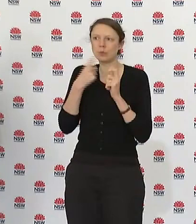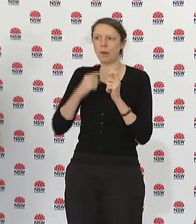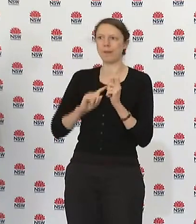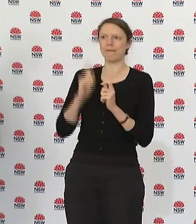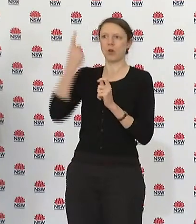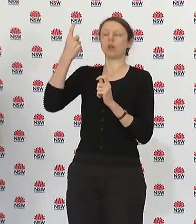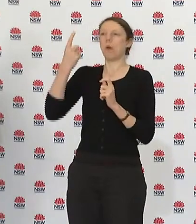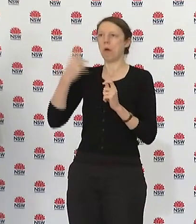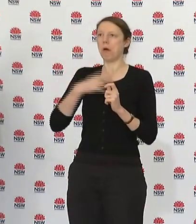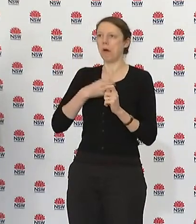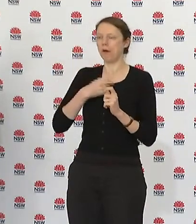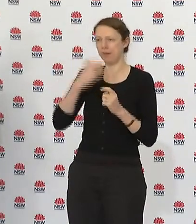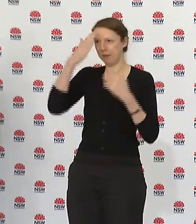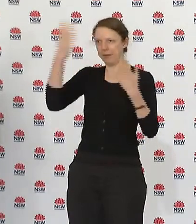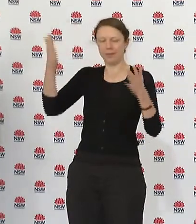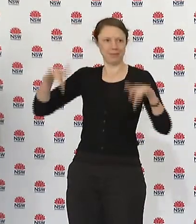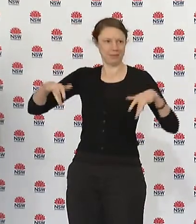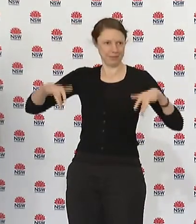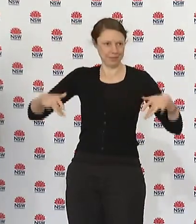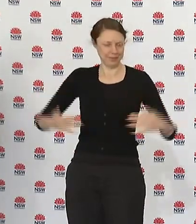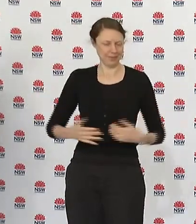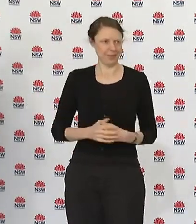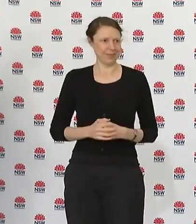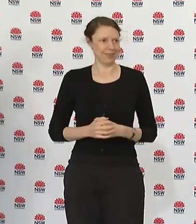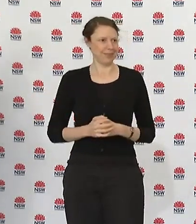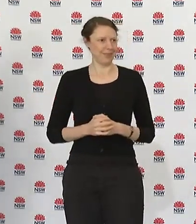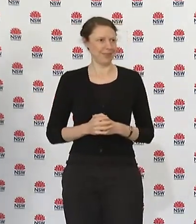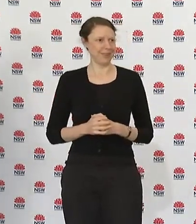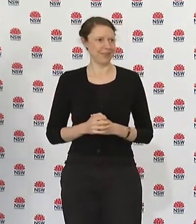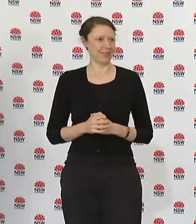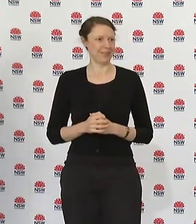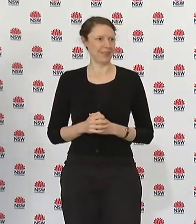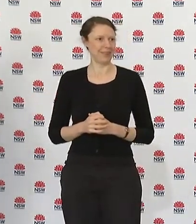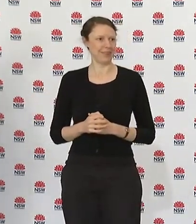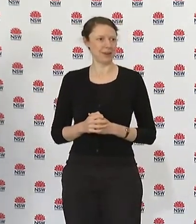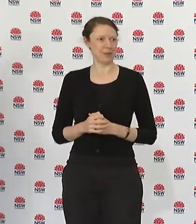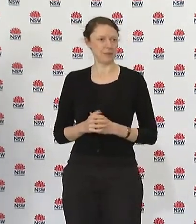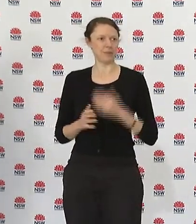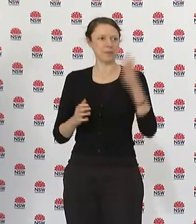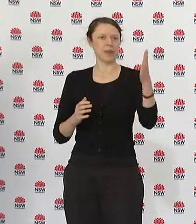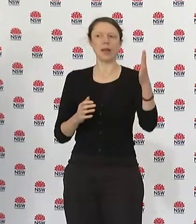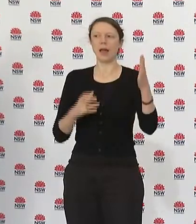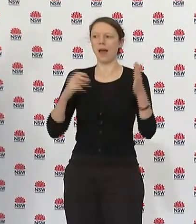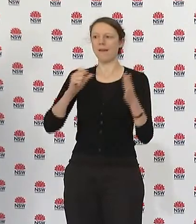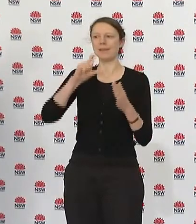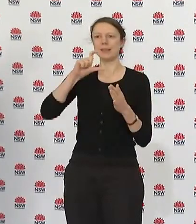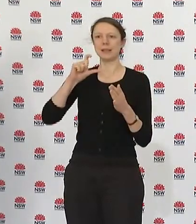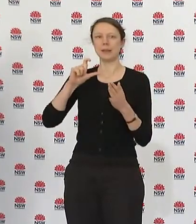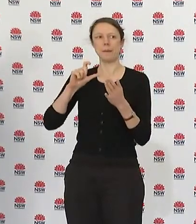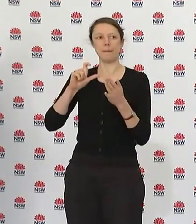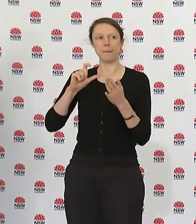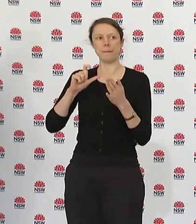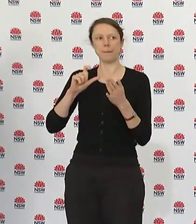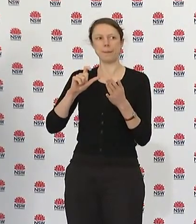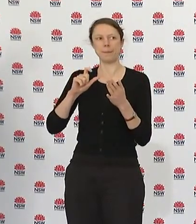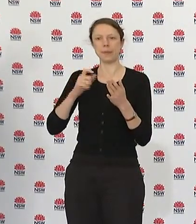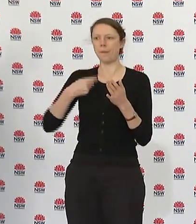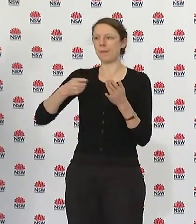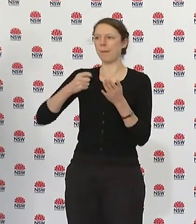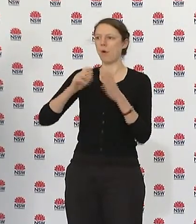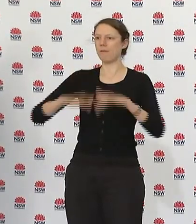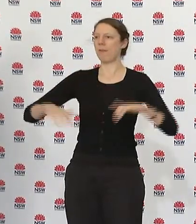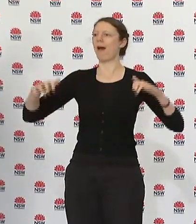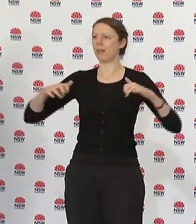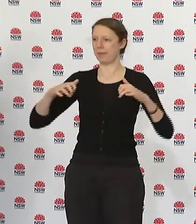anyway. Minister, the Central Coast MP has said that... you're very quiet. The Central Coast MP has said that the Central Coast won't be coming out of